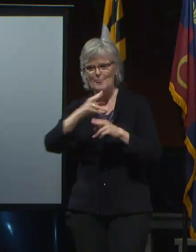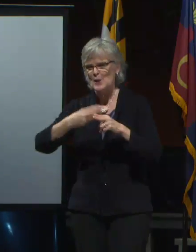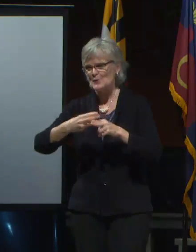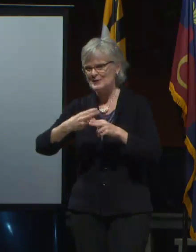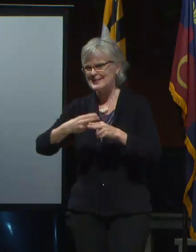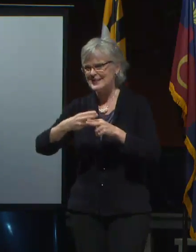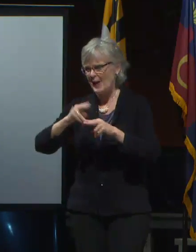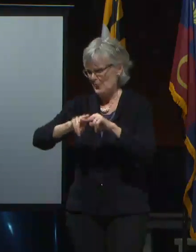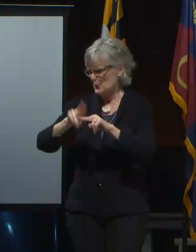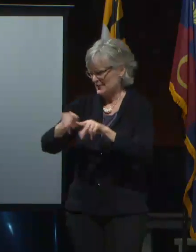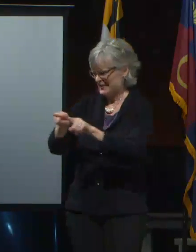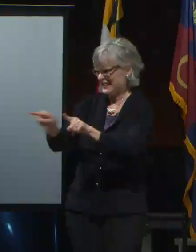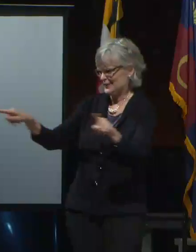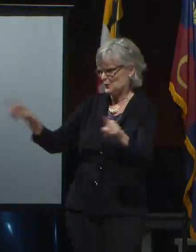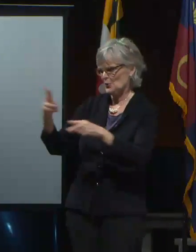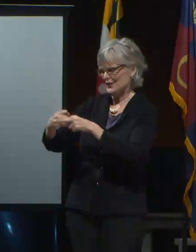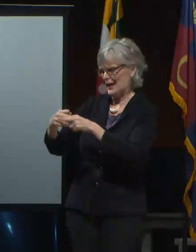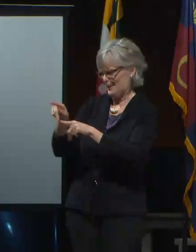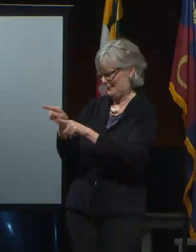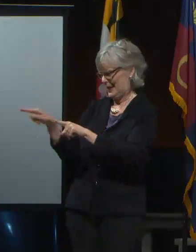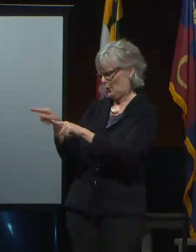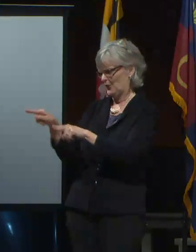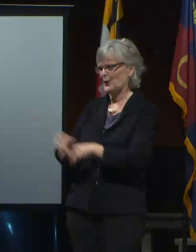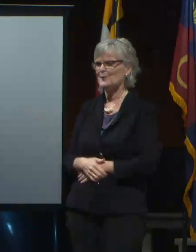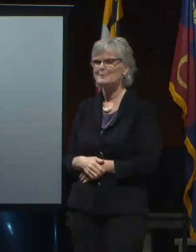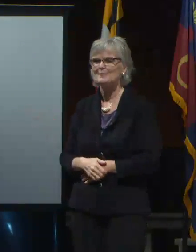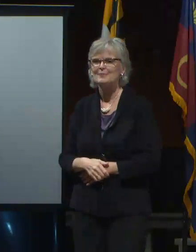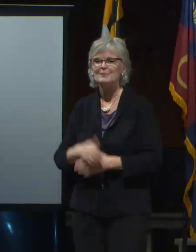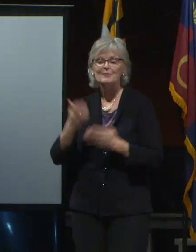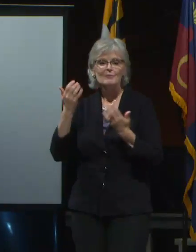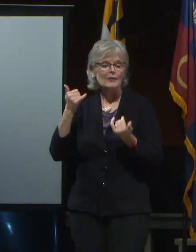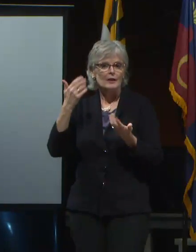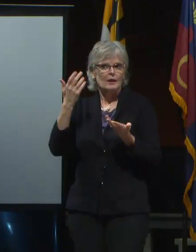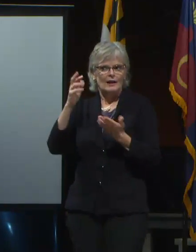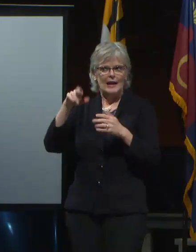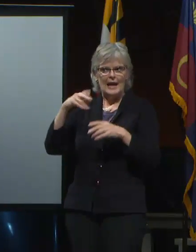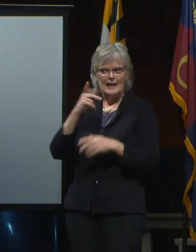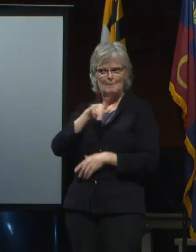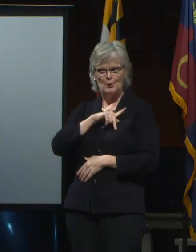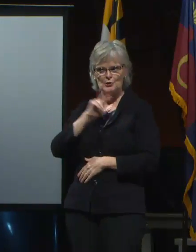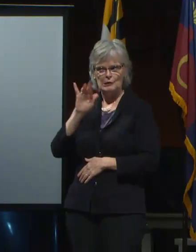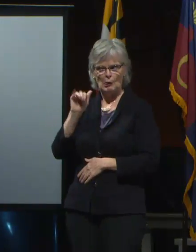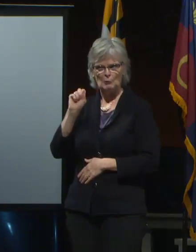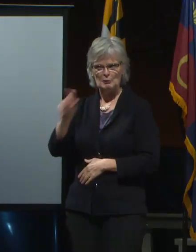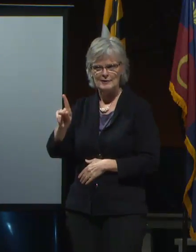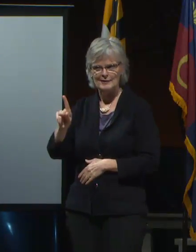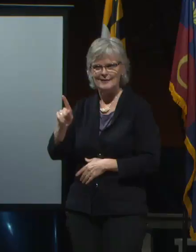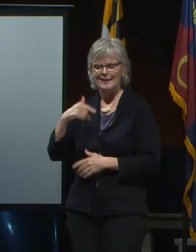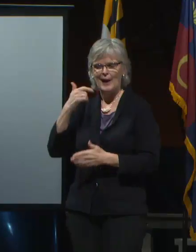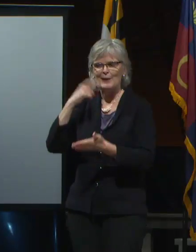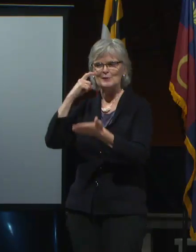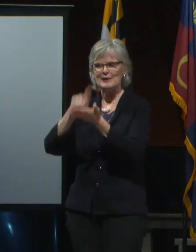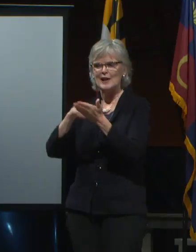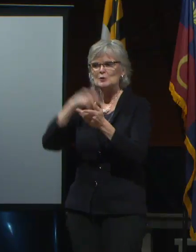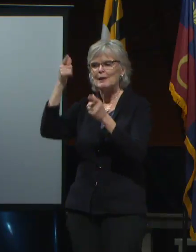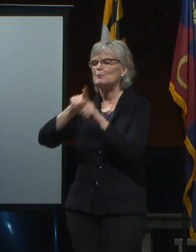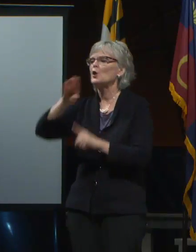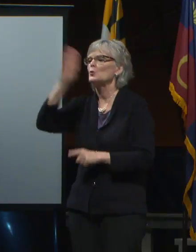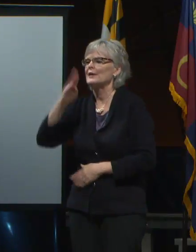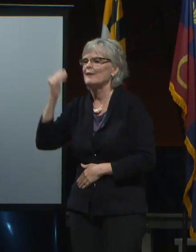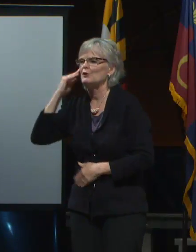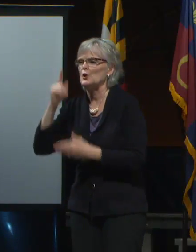at great personal risk, since no one ever knows what he might say or do, I'd like to acknowledge my brother,